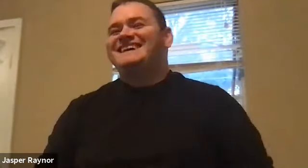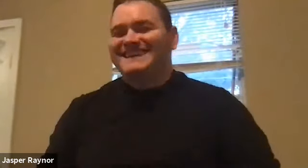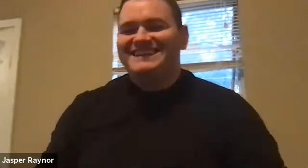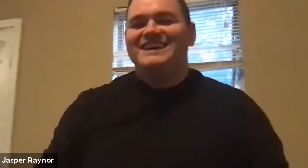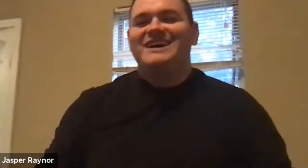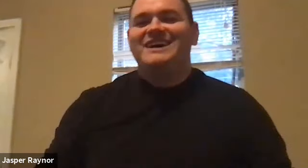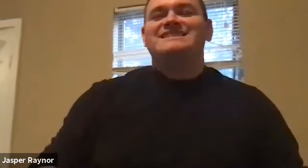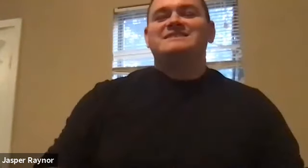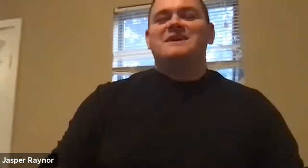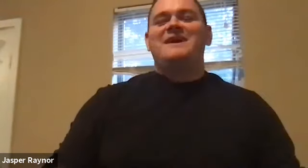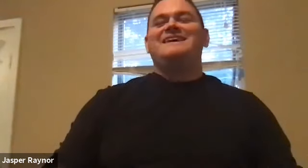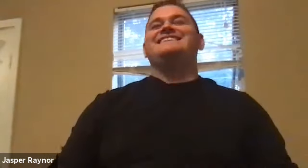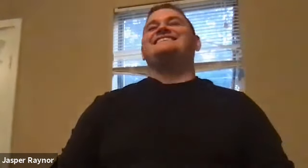We can all read, Jasper.